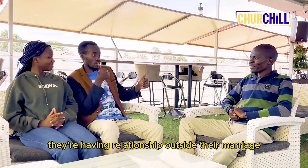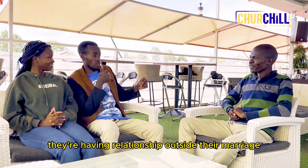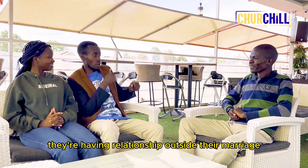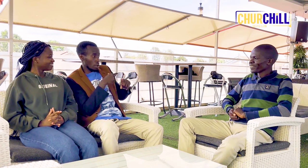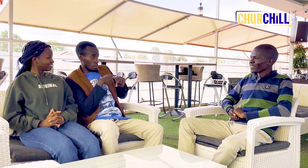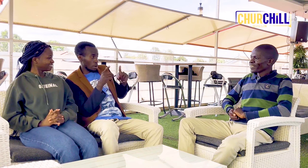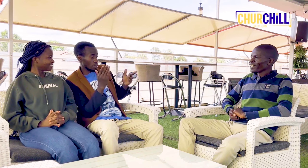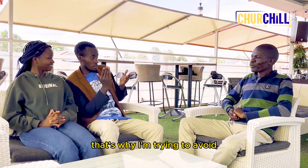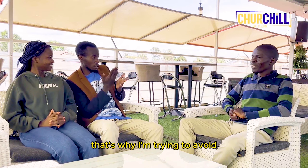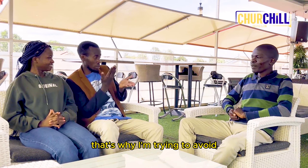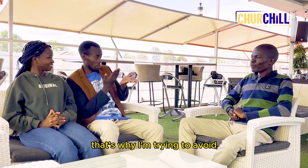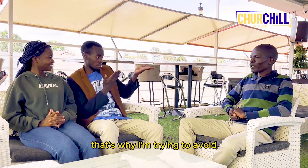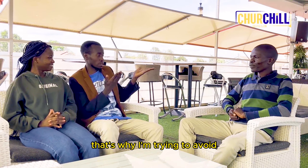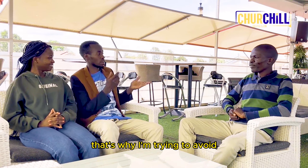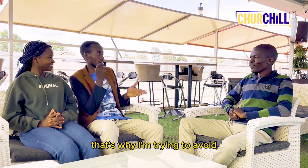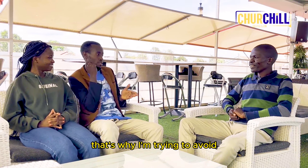And, that's why I am trying to avoid.